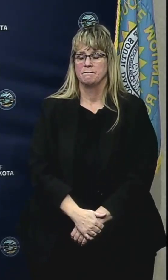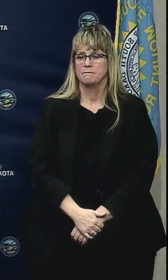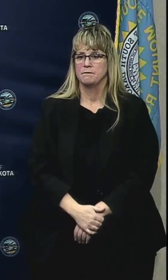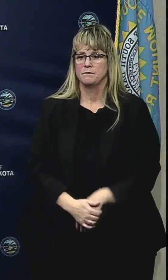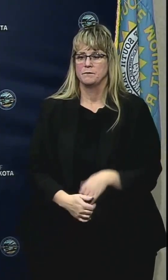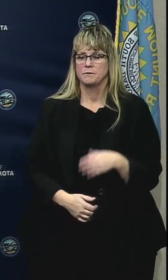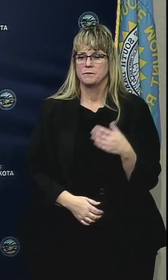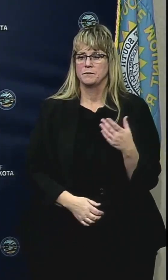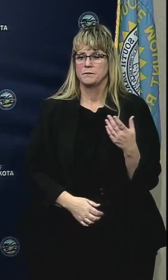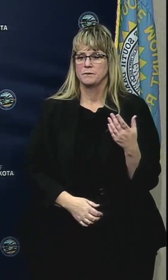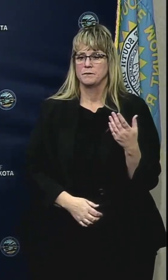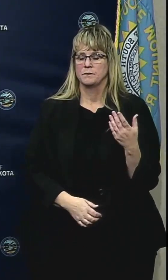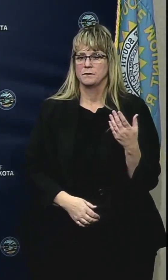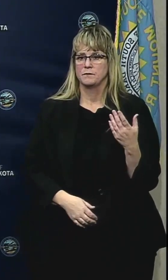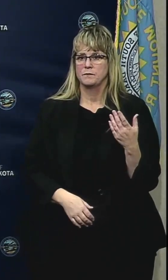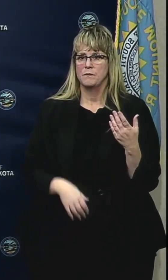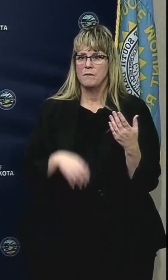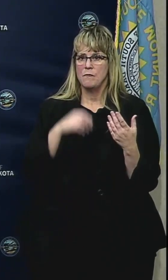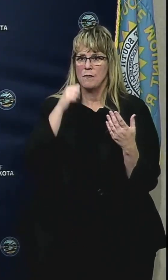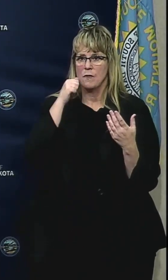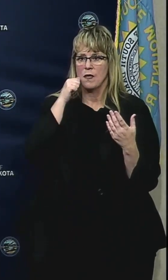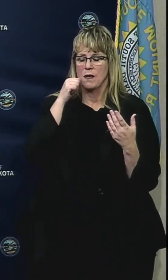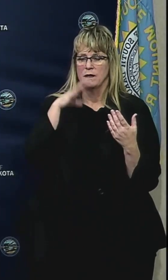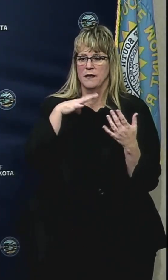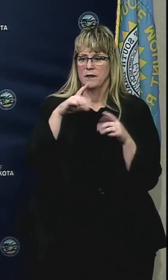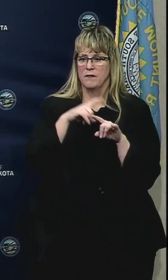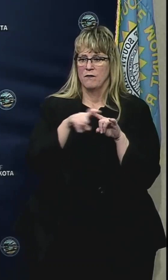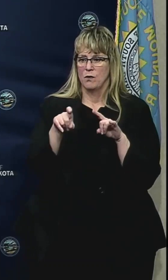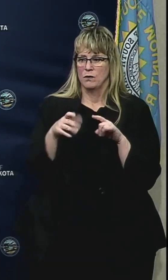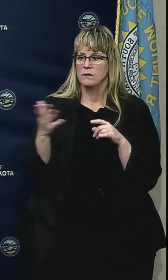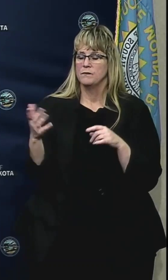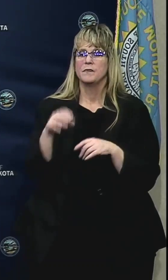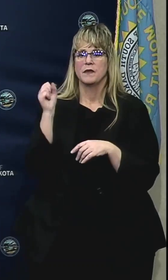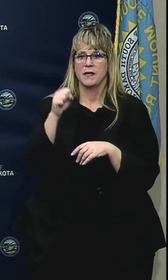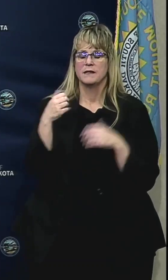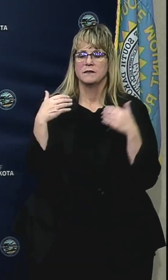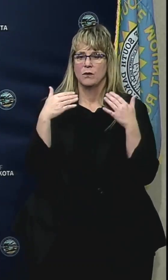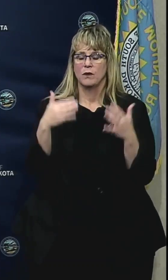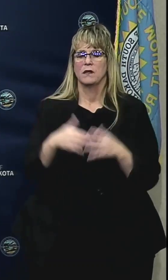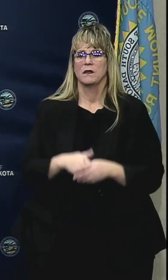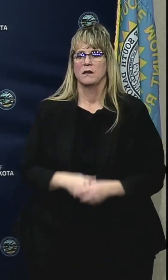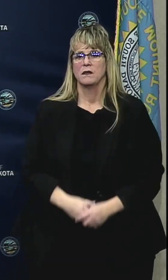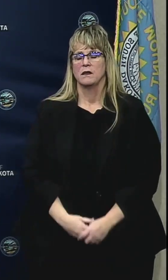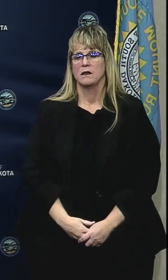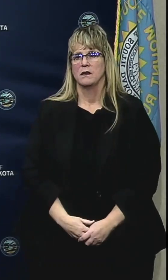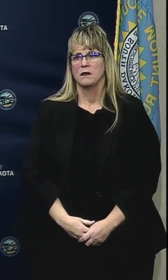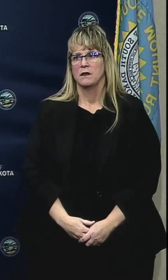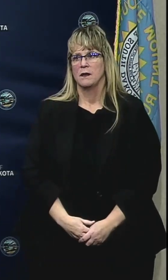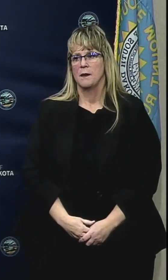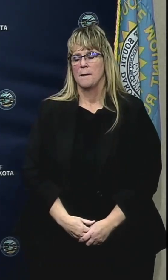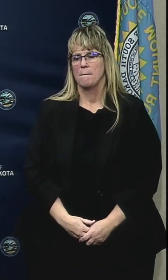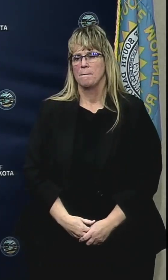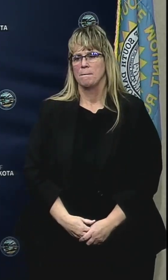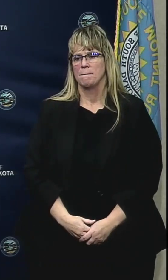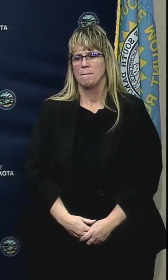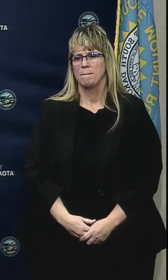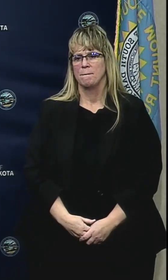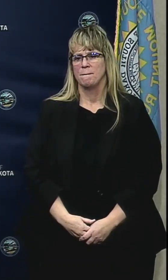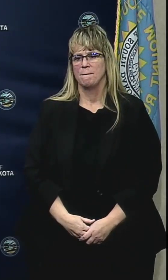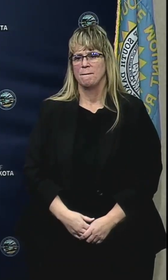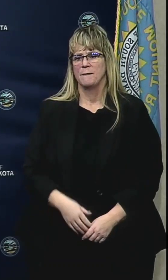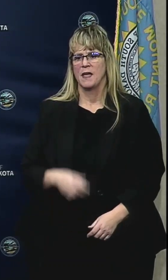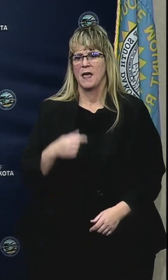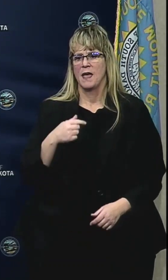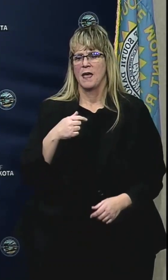Wonderful. Governor Noem, this is Morgan at the Rapid City Journal. Yes, go ahead, Morgan. Have you considered